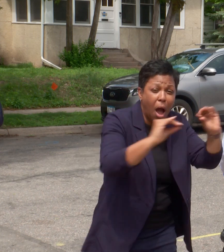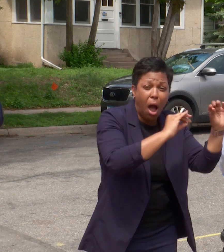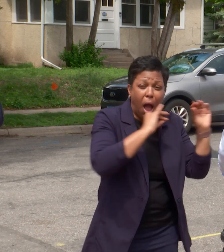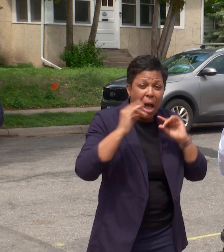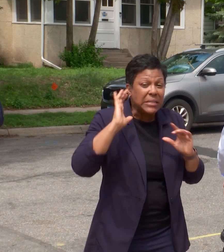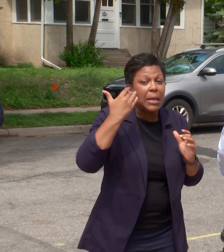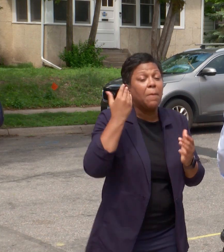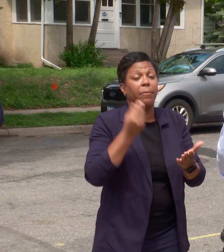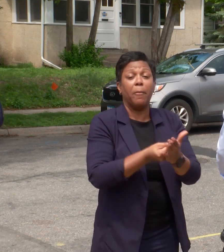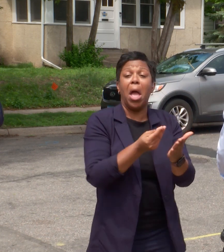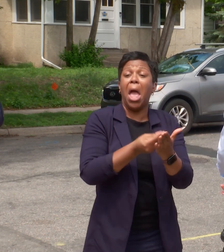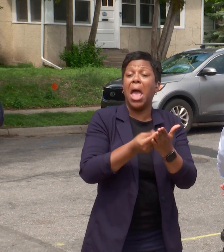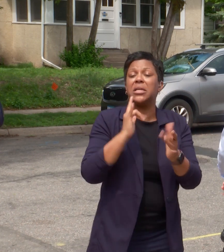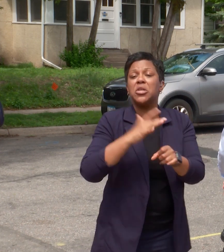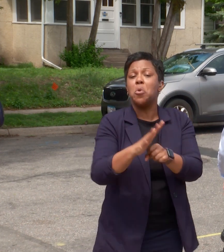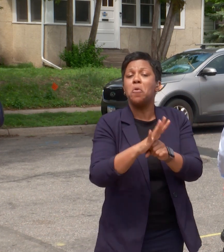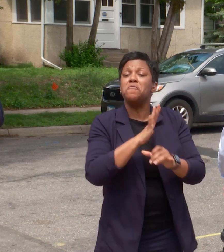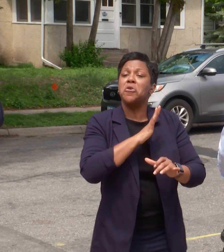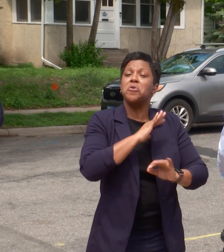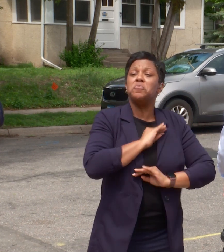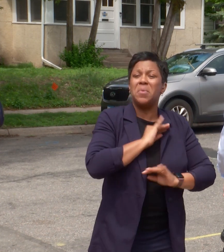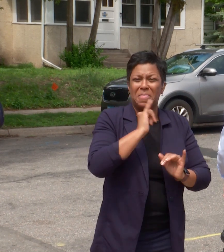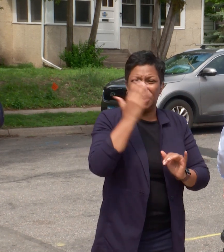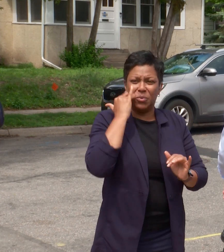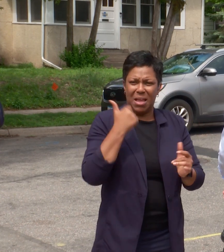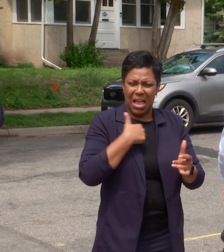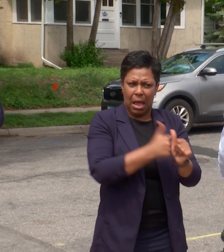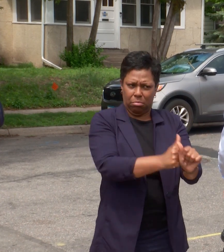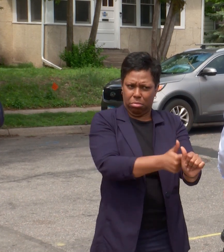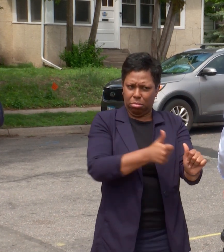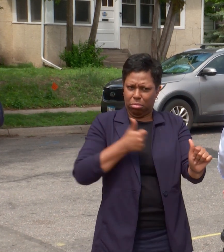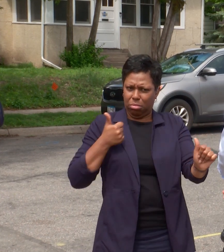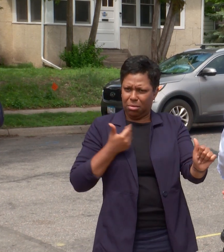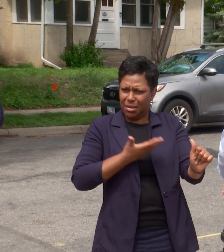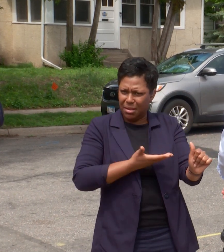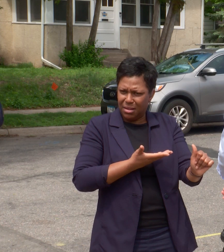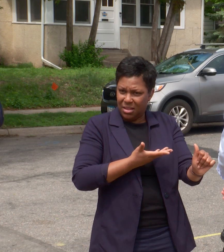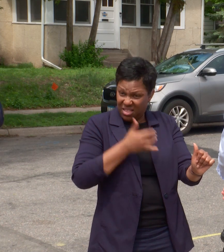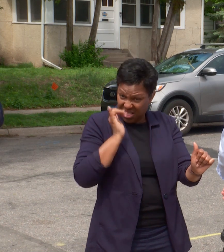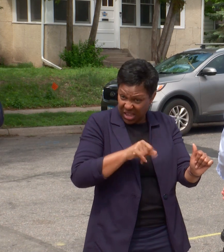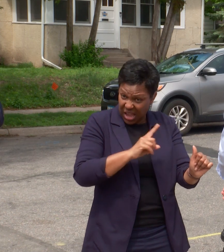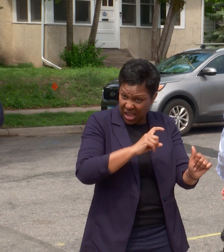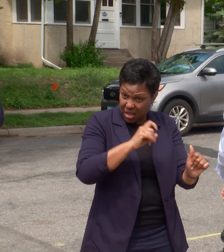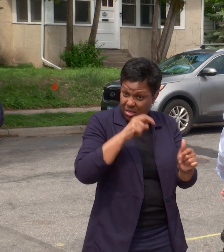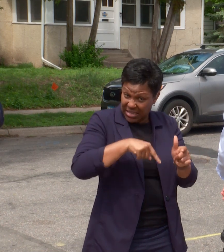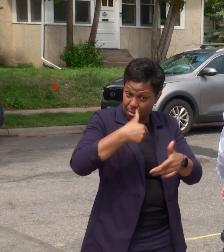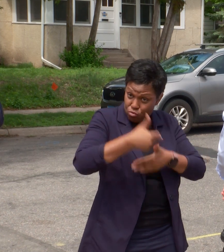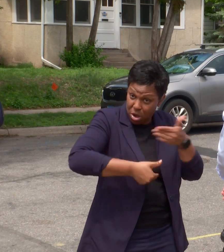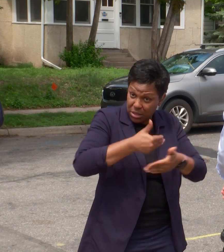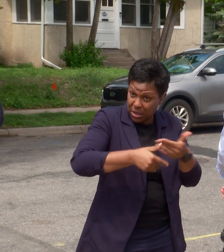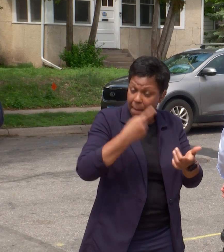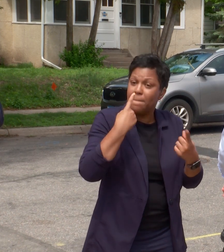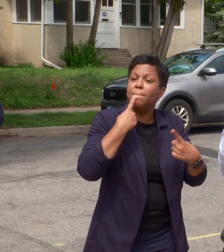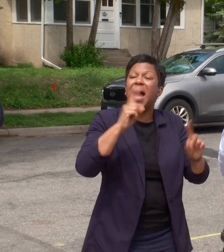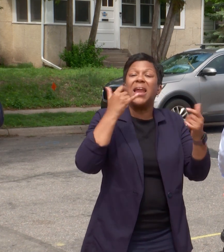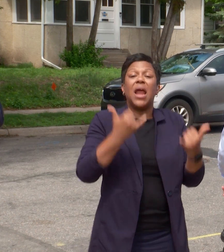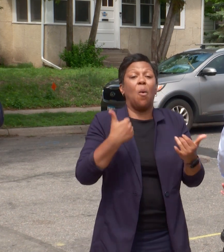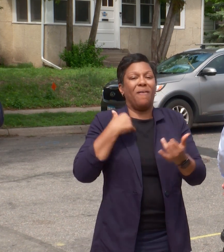and get through the backlog. I mean, that's kind of what That's right. That's what this press conference is about. Is that we needed these contingency plans.